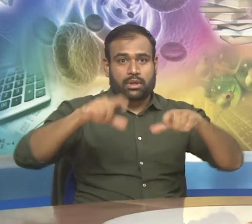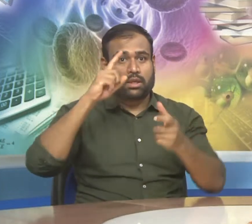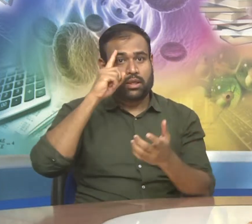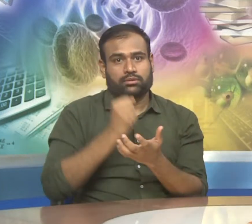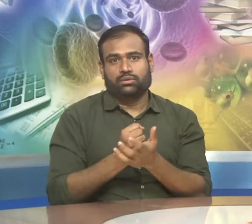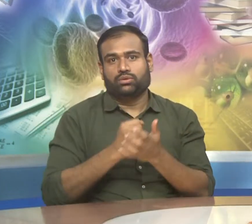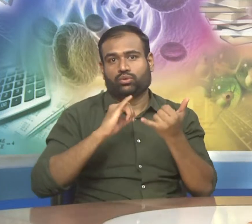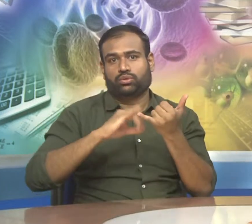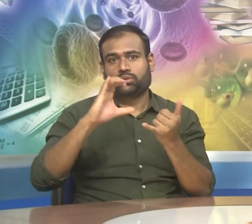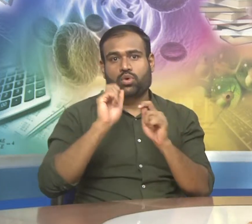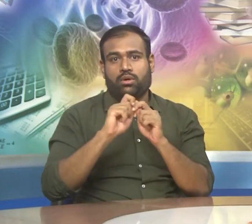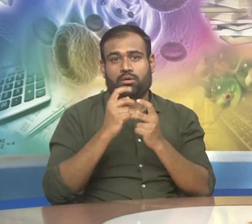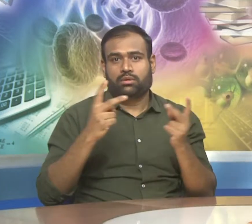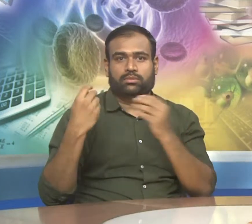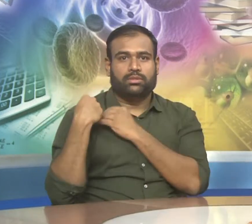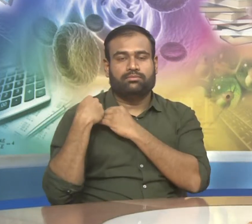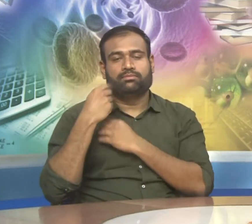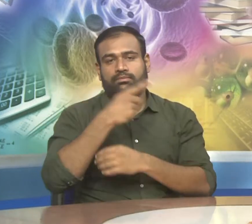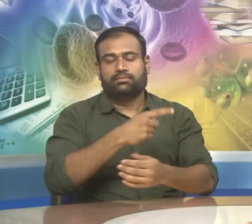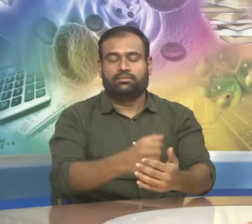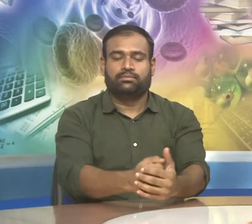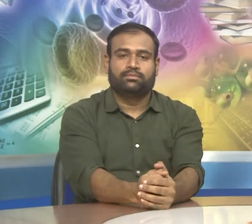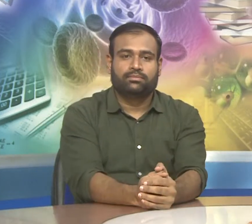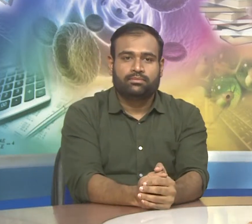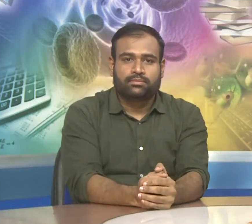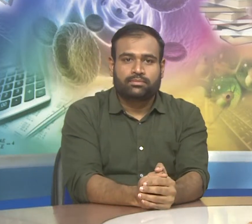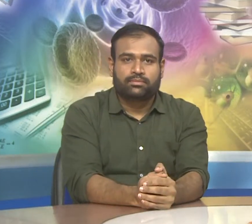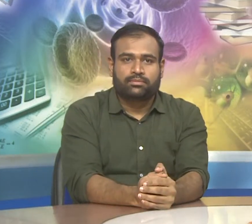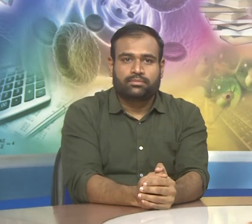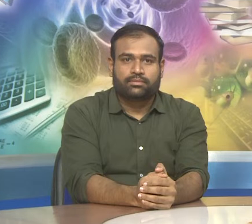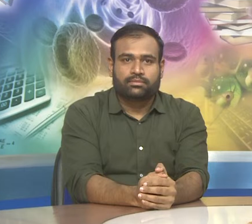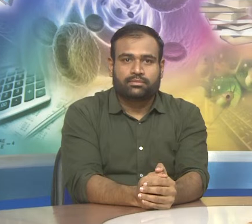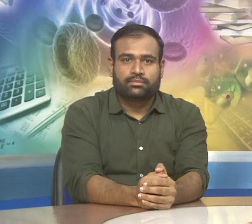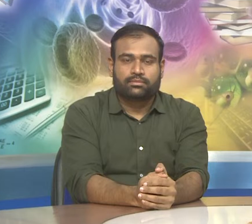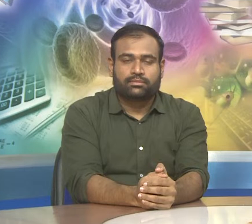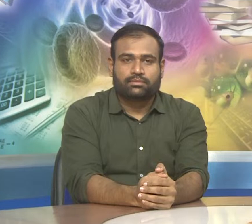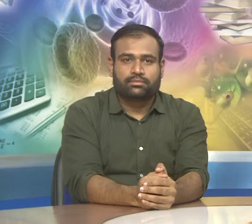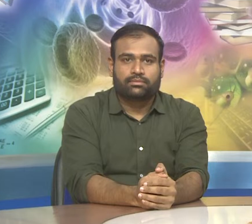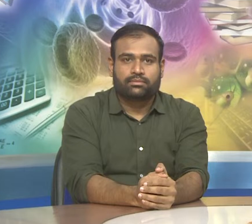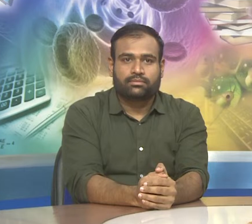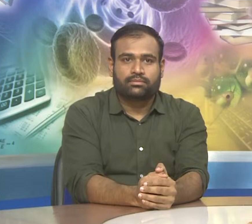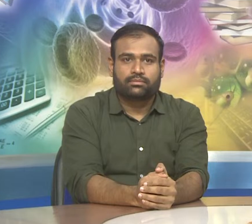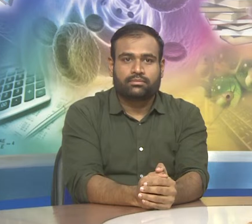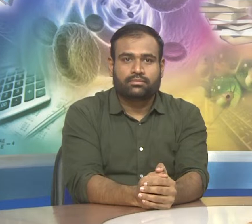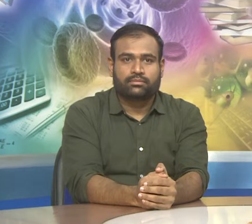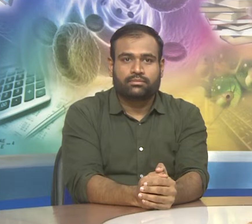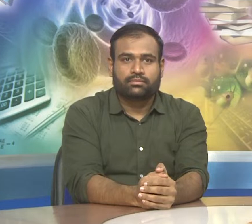Collegium of the Supreme Court consists of 5 senior most judges.